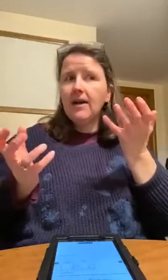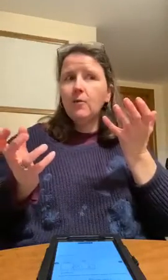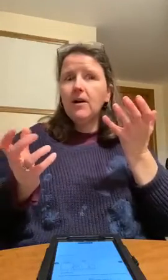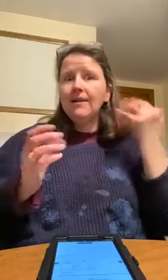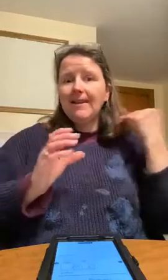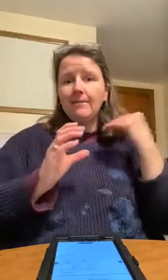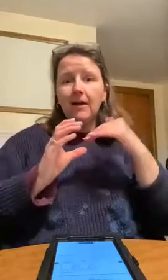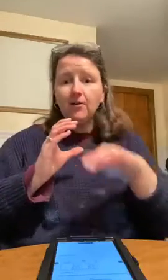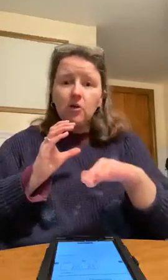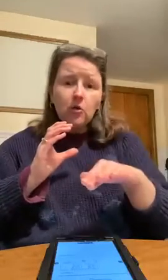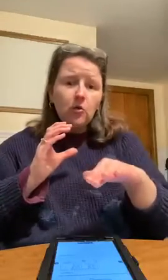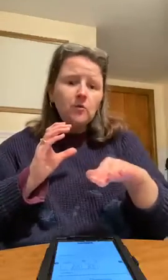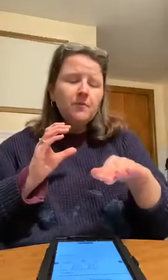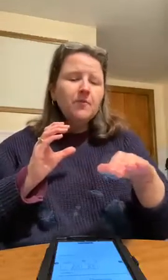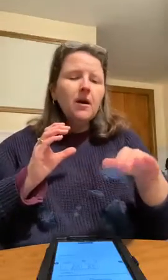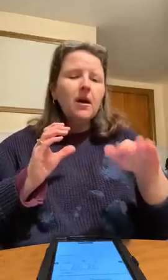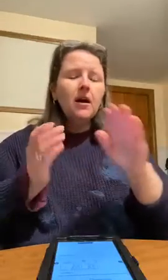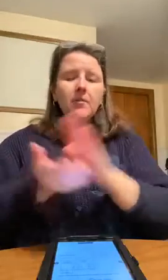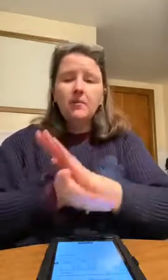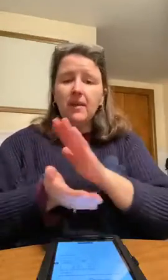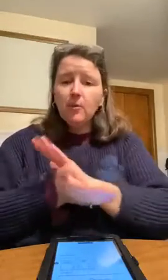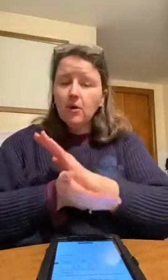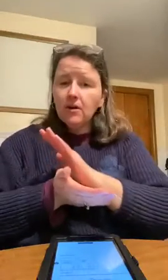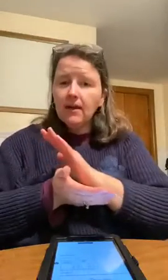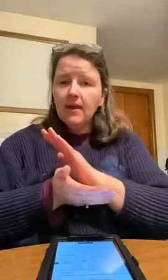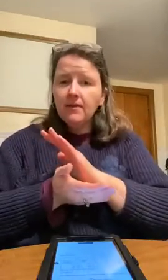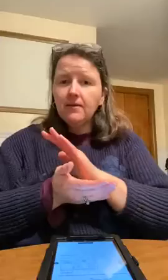will email you the paperwork and the